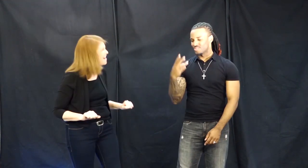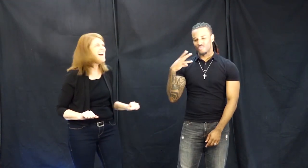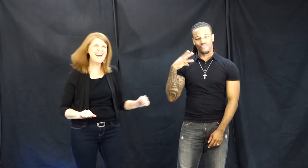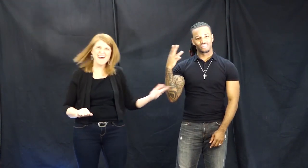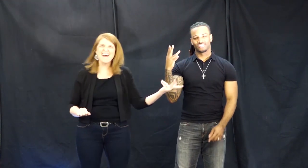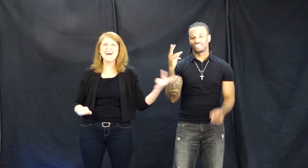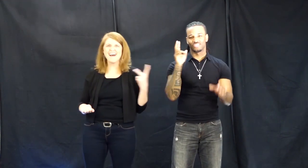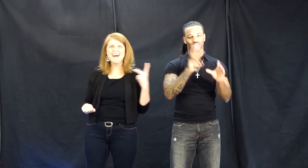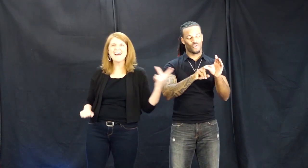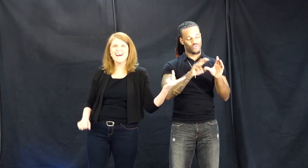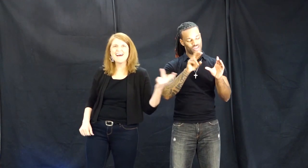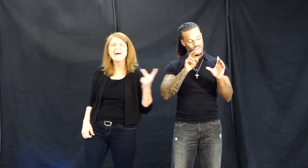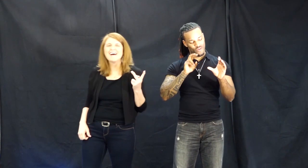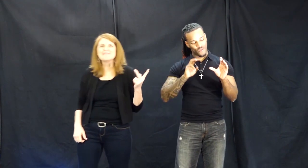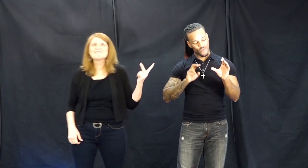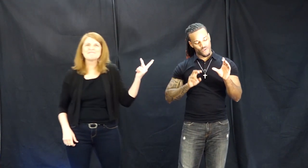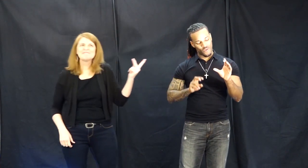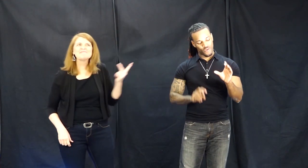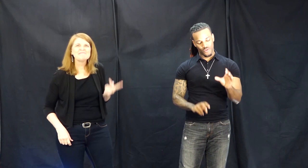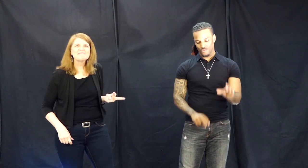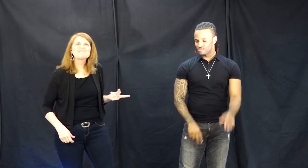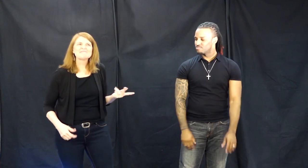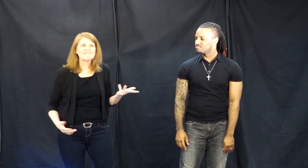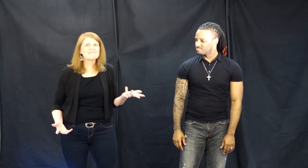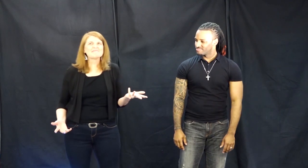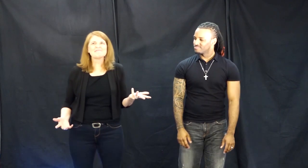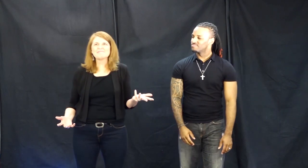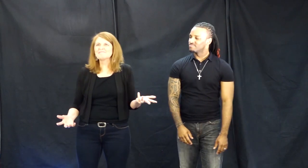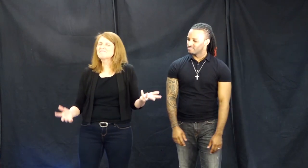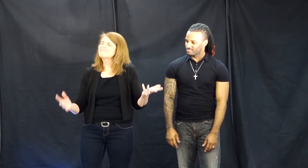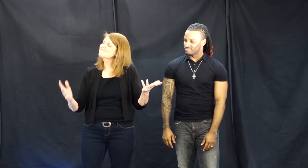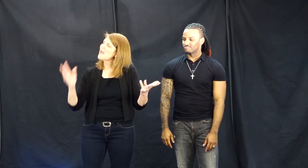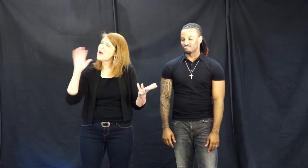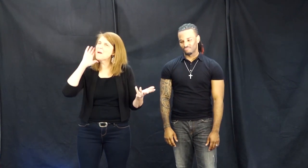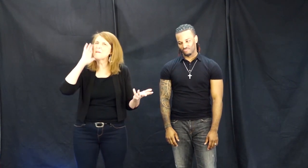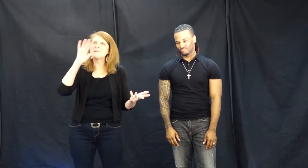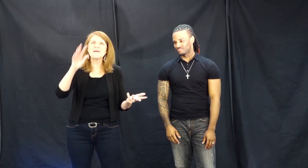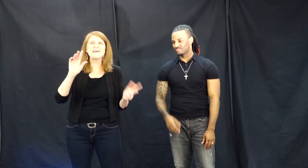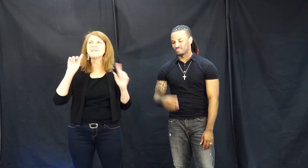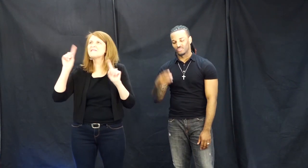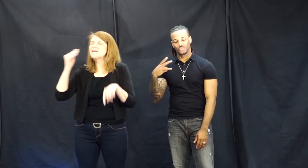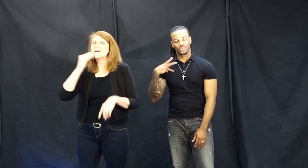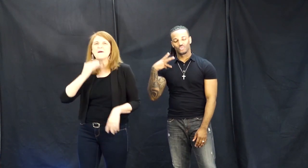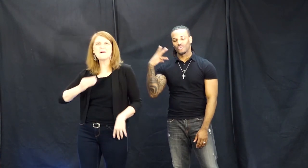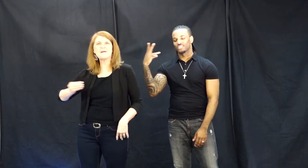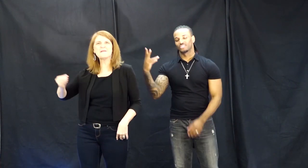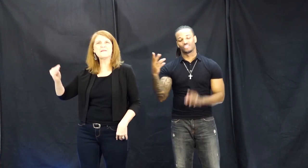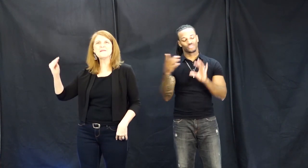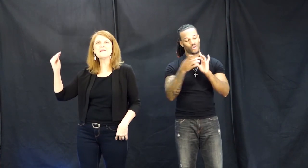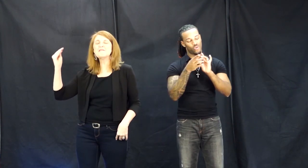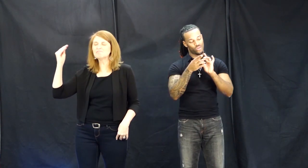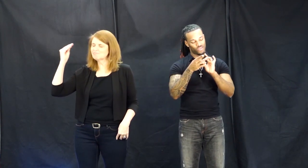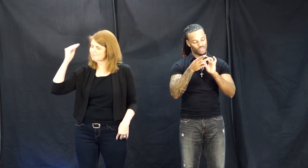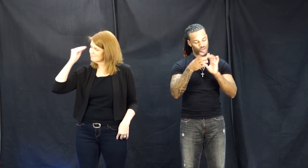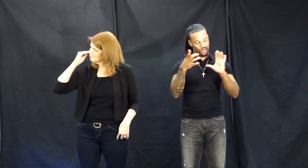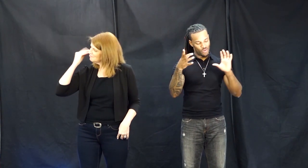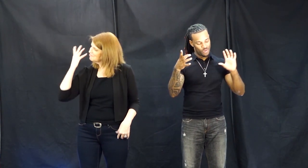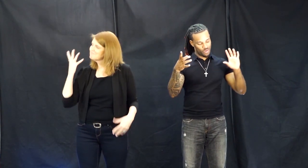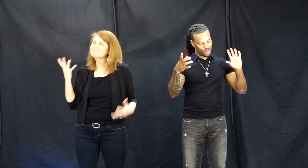George Washington's going home. Going home. George Washington's going